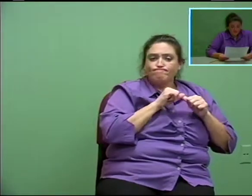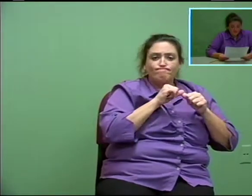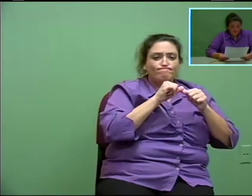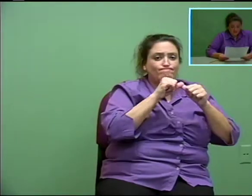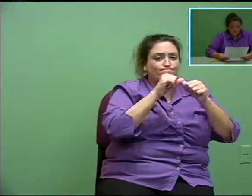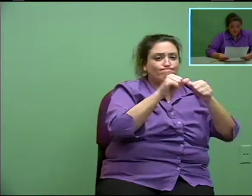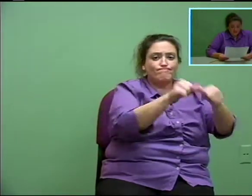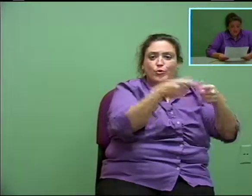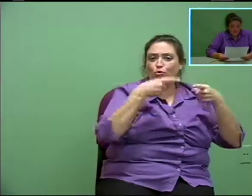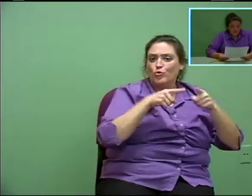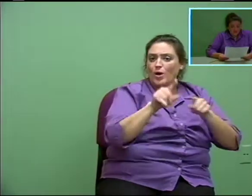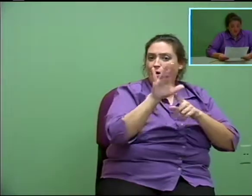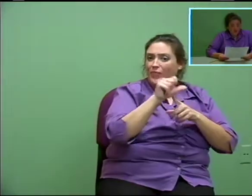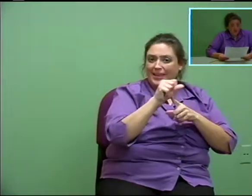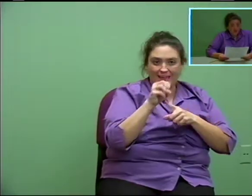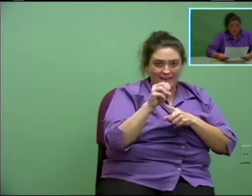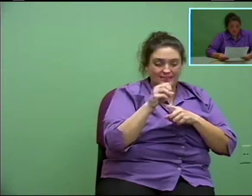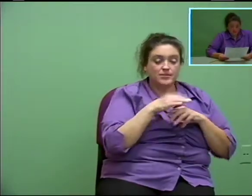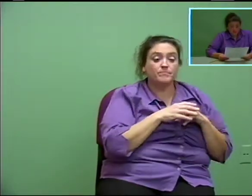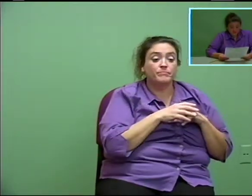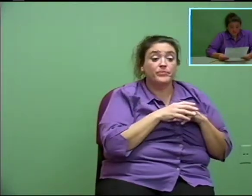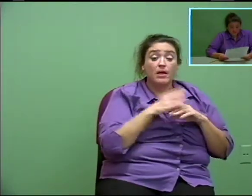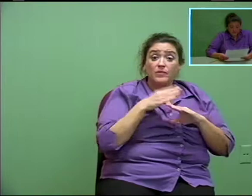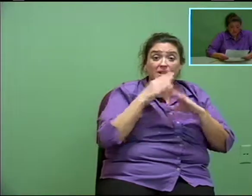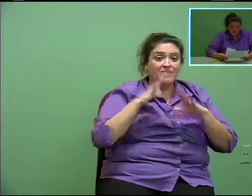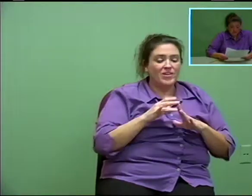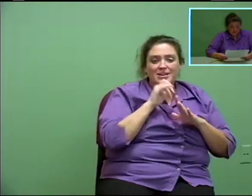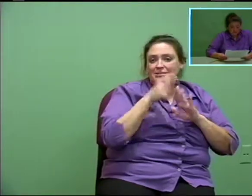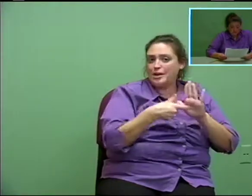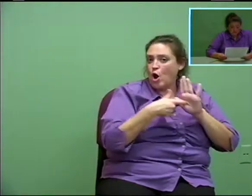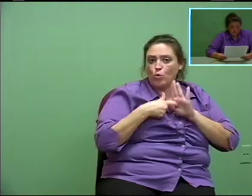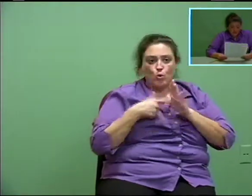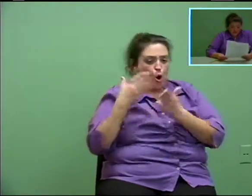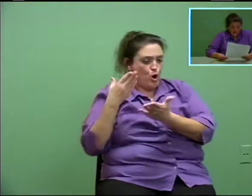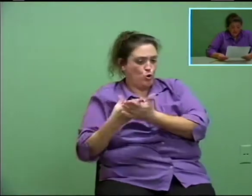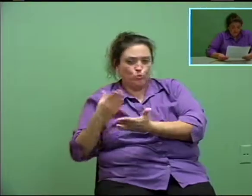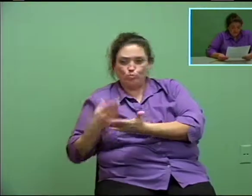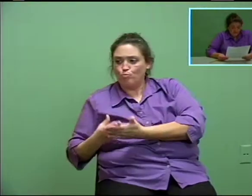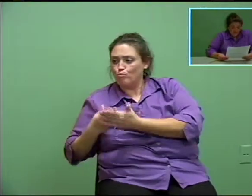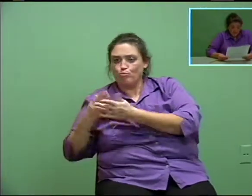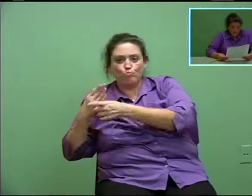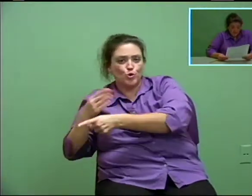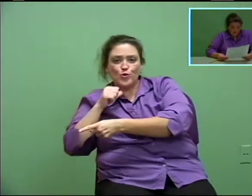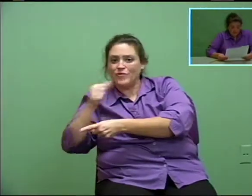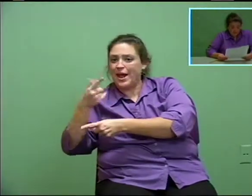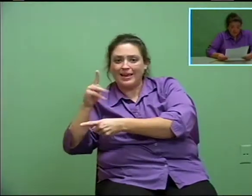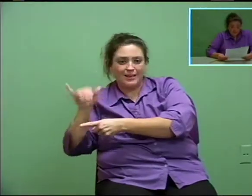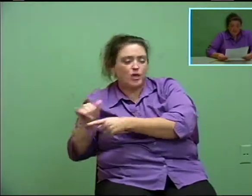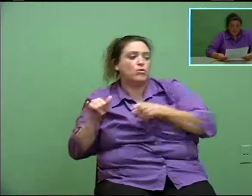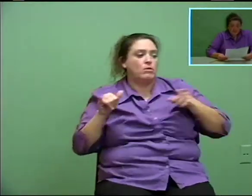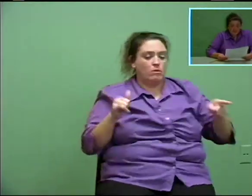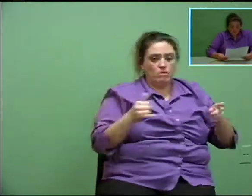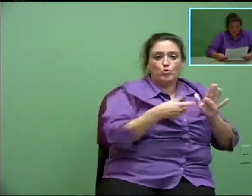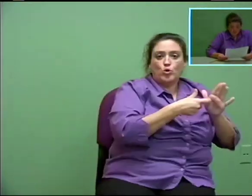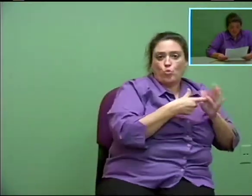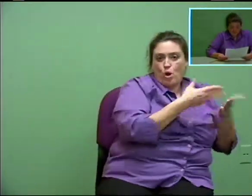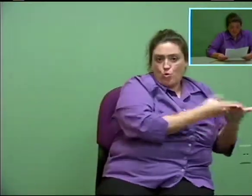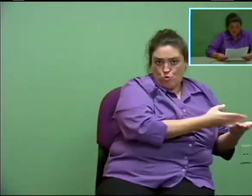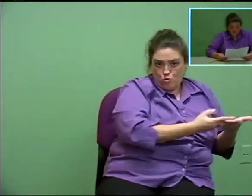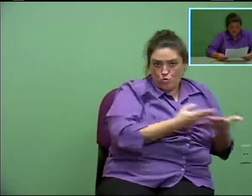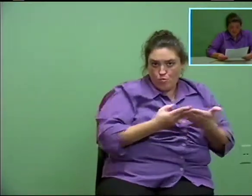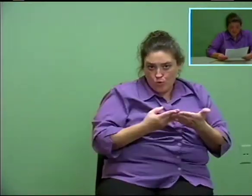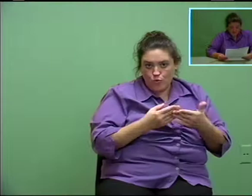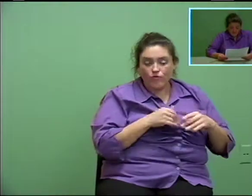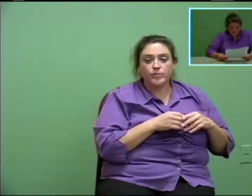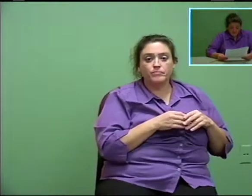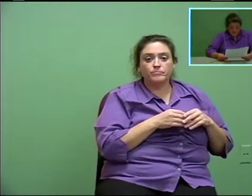The defendant is not required to prove his innocence. A defendant in a criminal case is presumed to